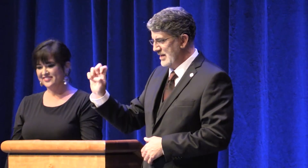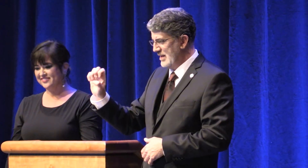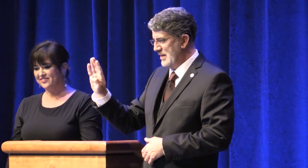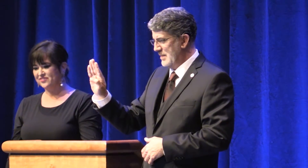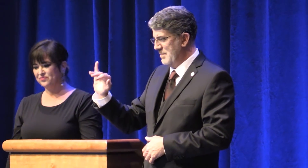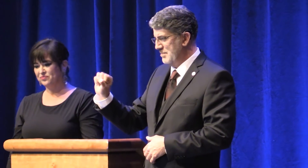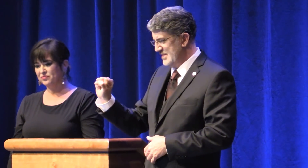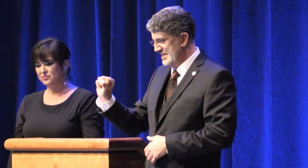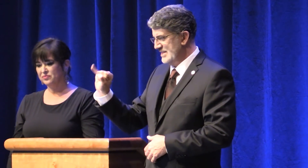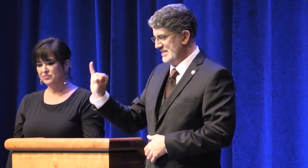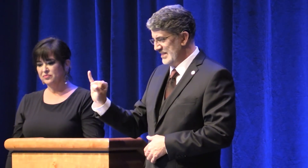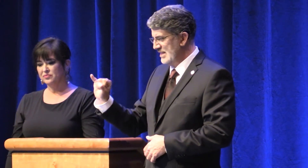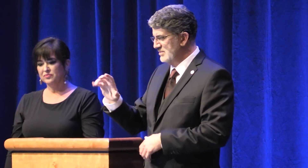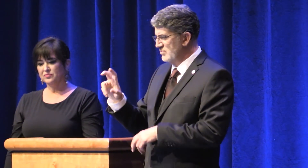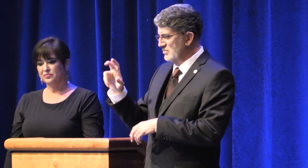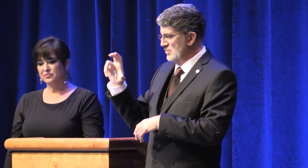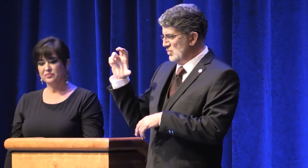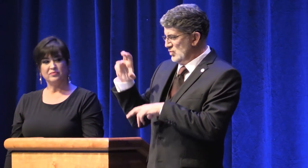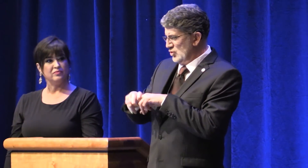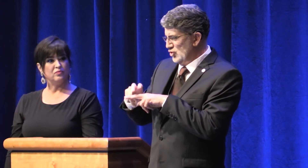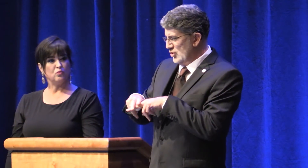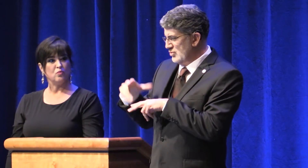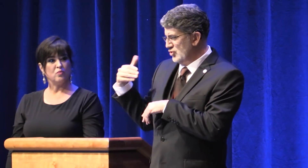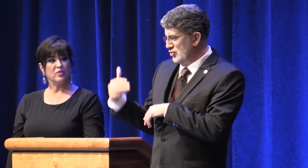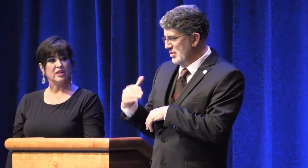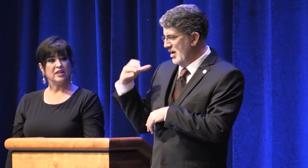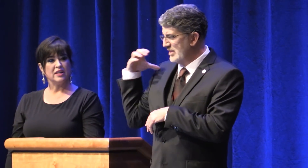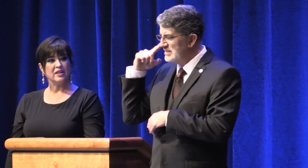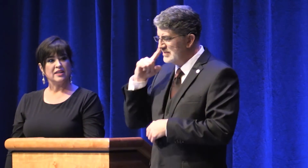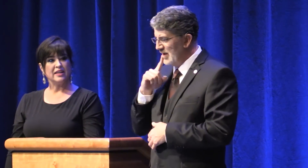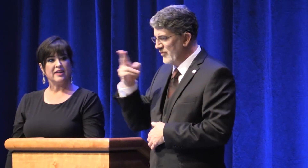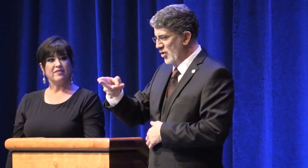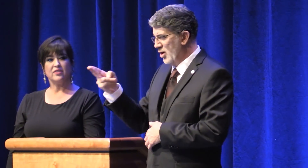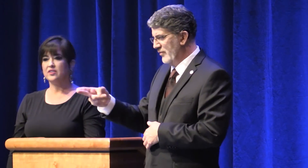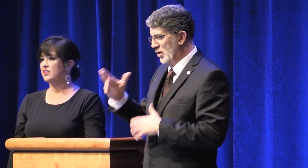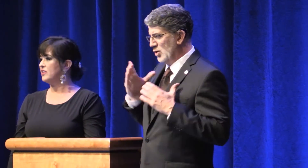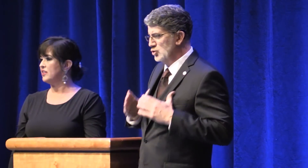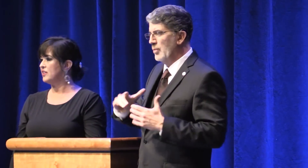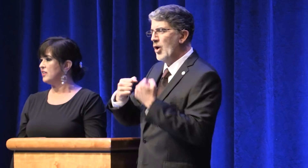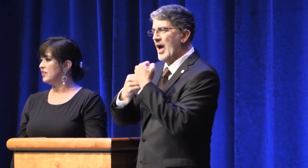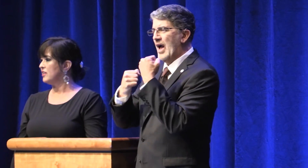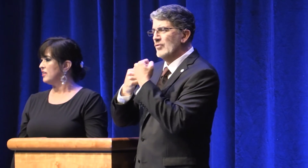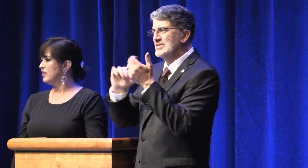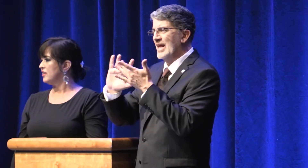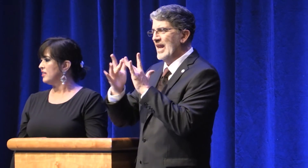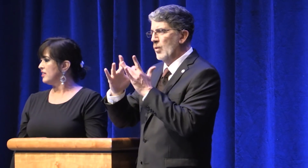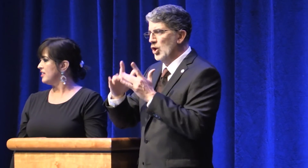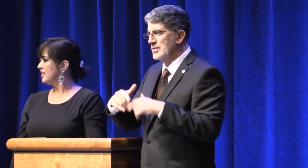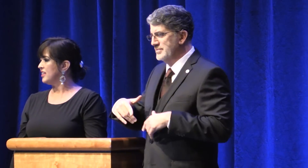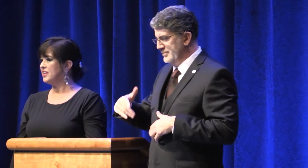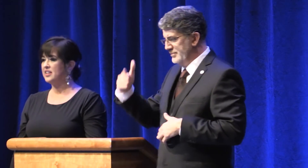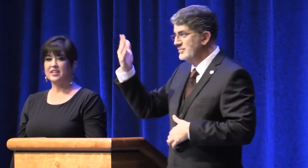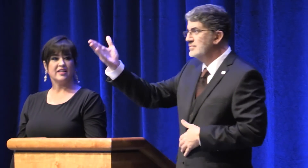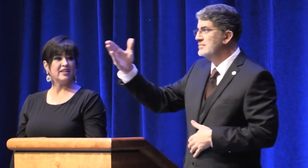Zainab Al-Kebzi. He is the new chair of the Deaf and Hard of Hearing